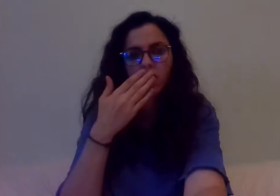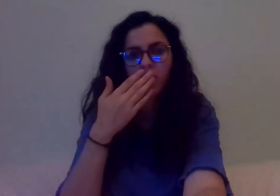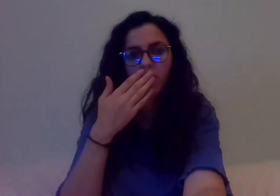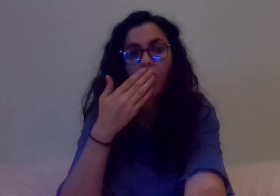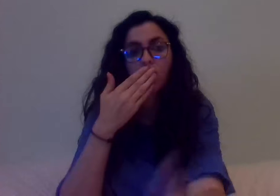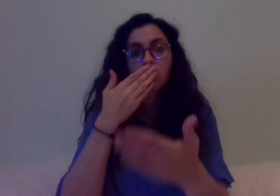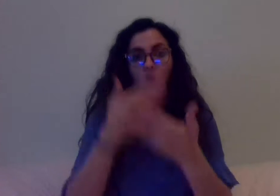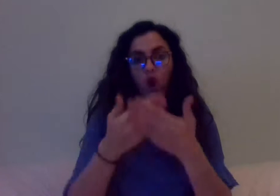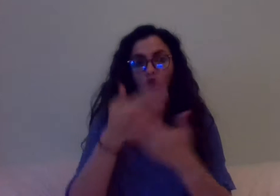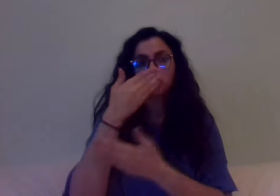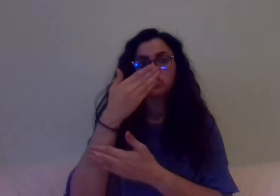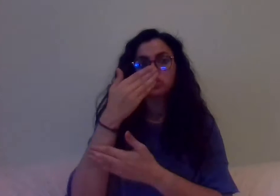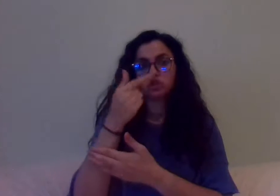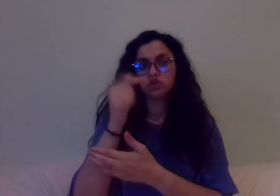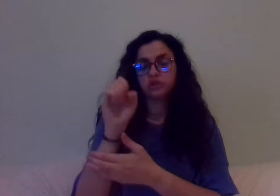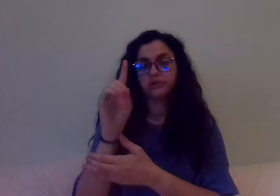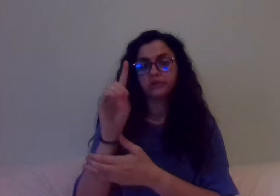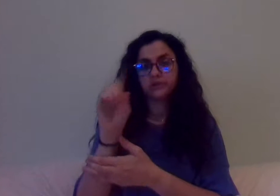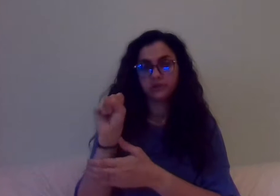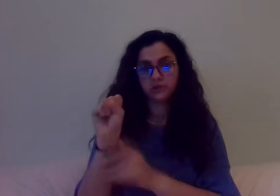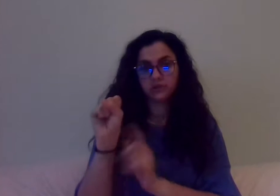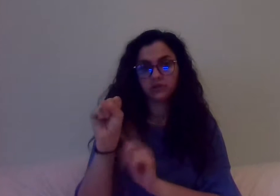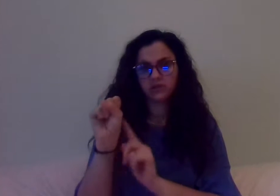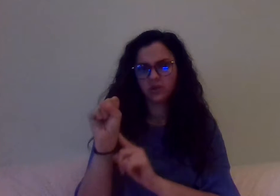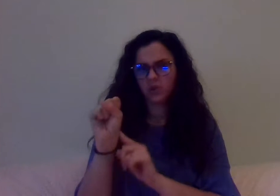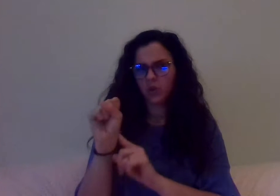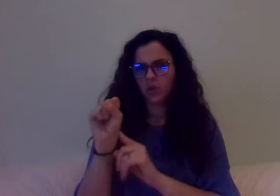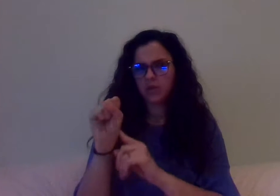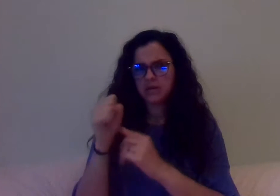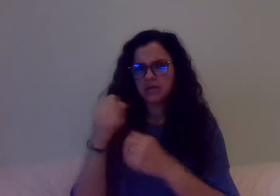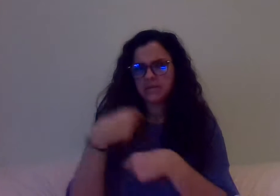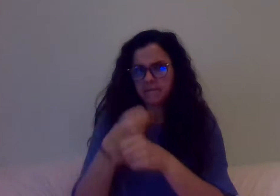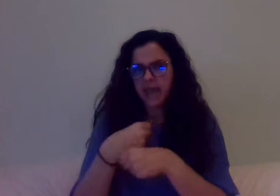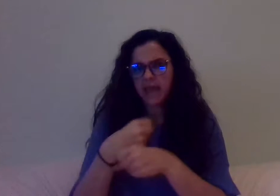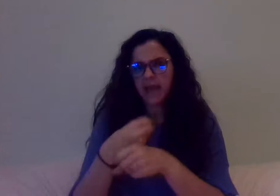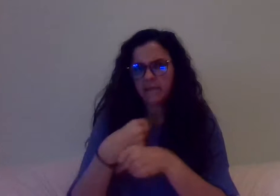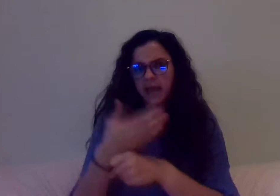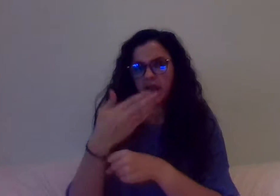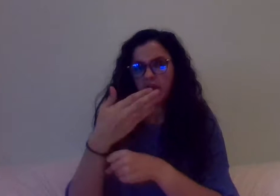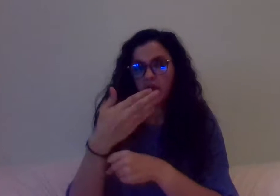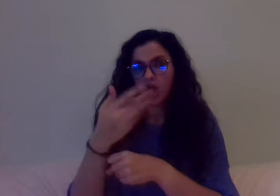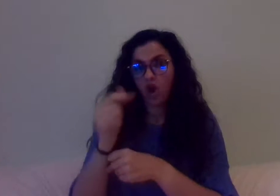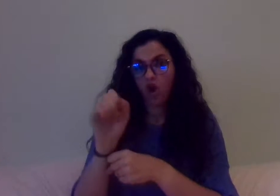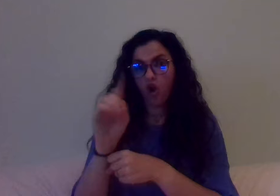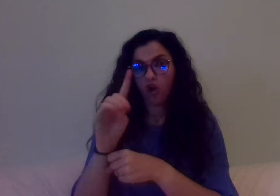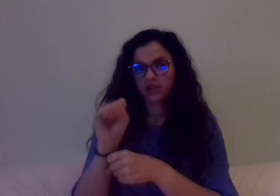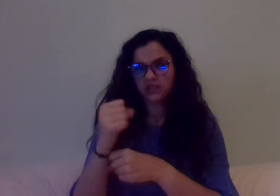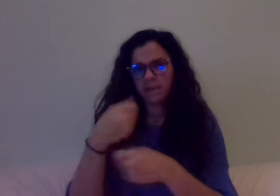these industrial goods that are being manufactured in the northern industrial cities of the United States has